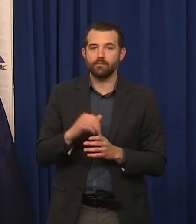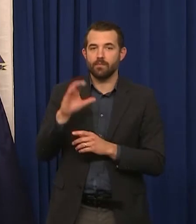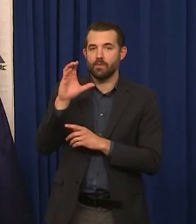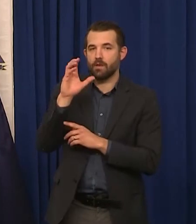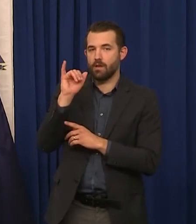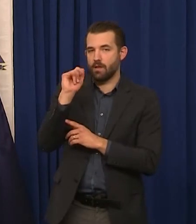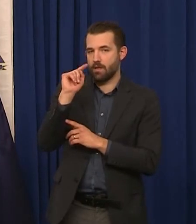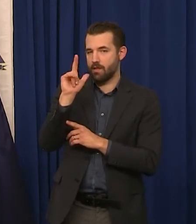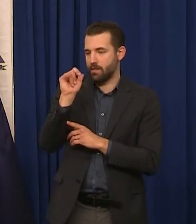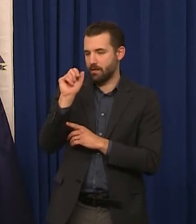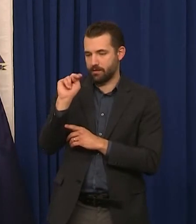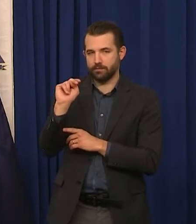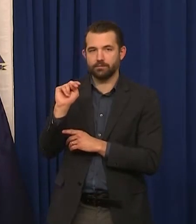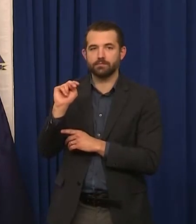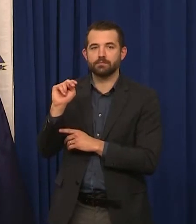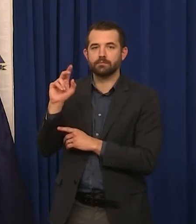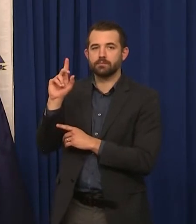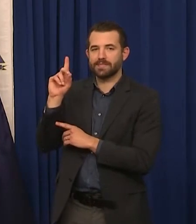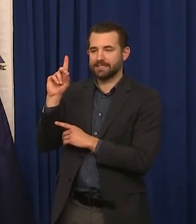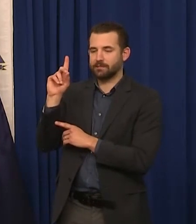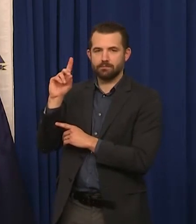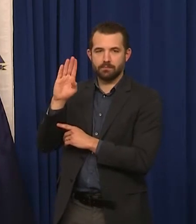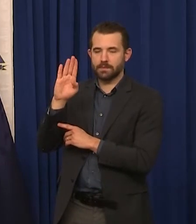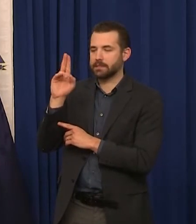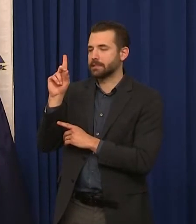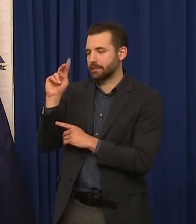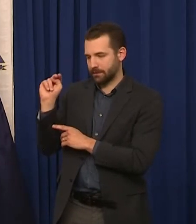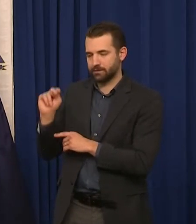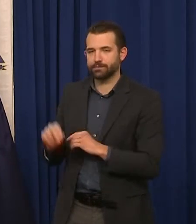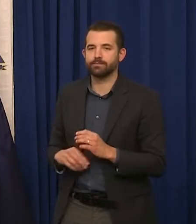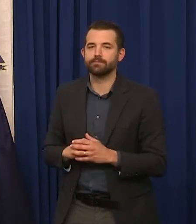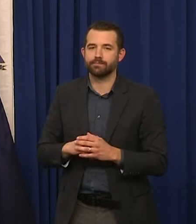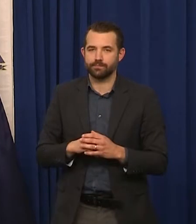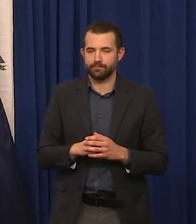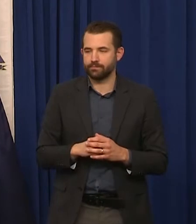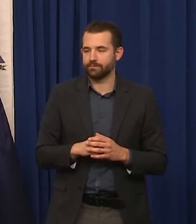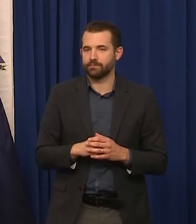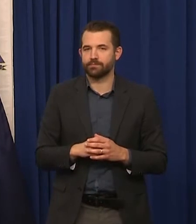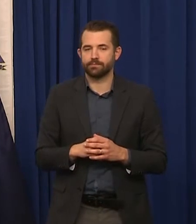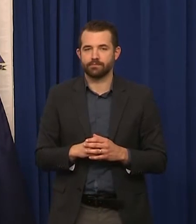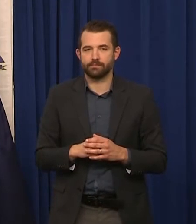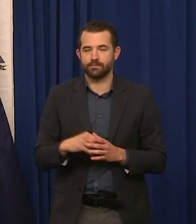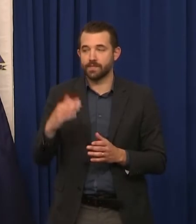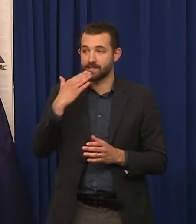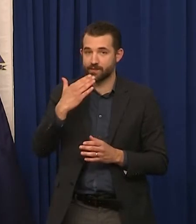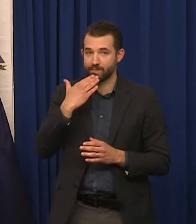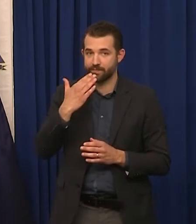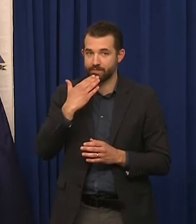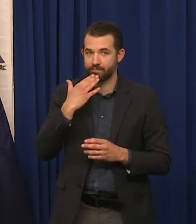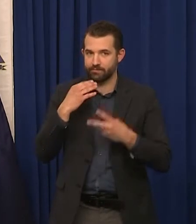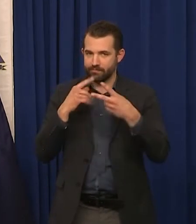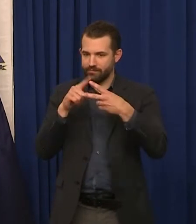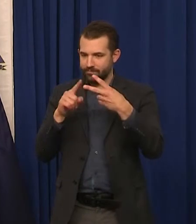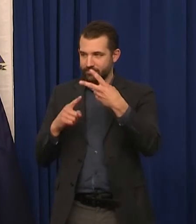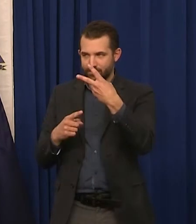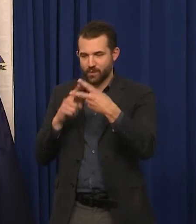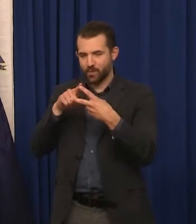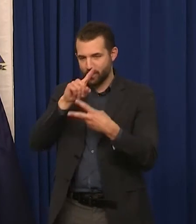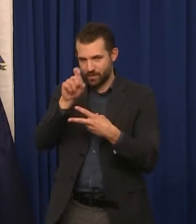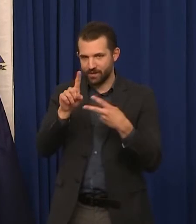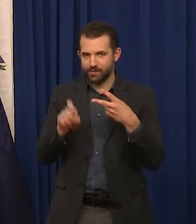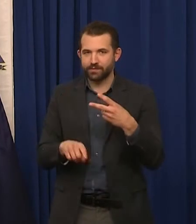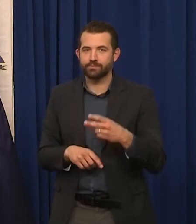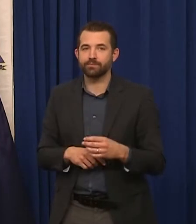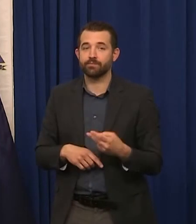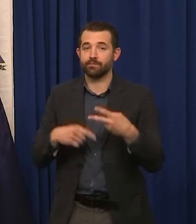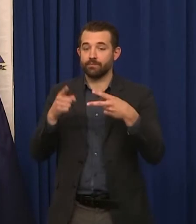BDN. Thank you, Dr. Shah. I have two things I wanted to ask about. One is that it seems like